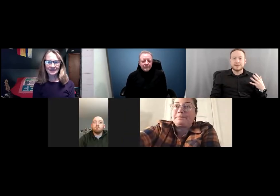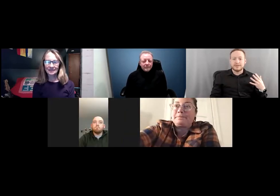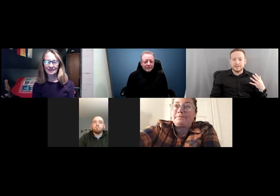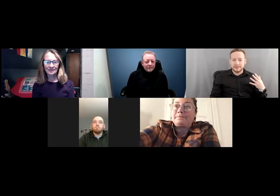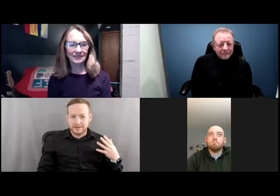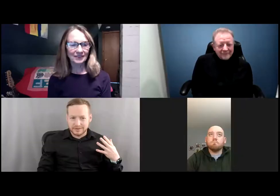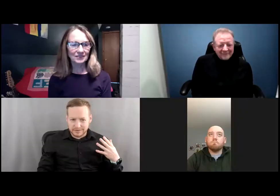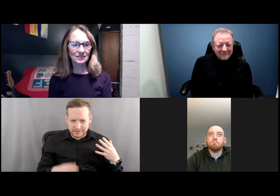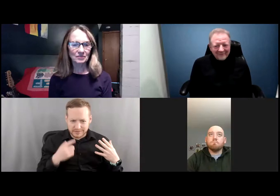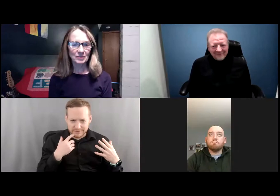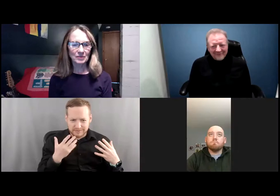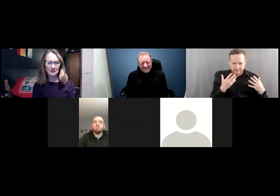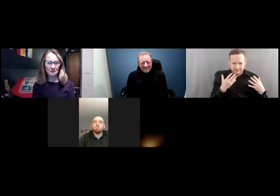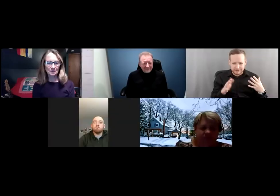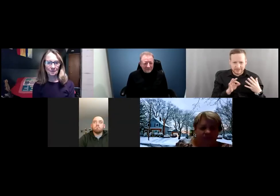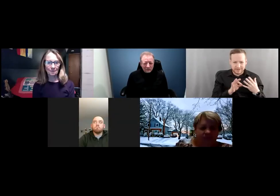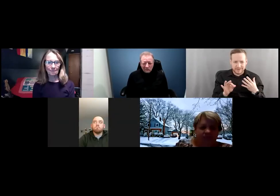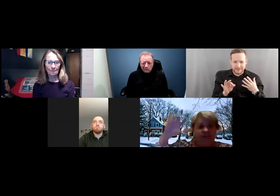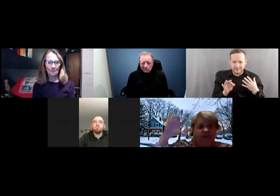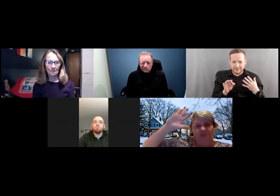Betsy, I don't see Betsy.